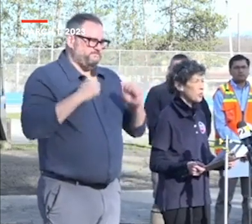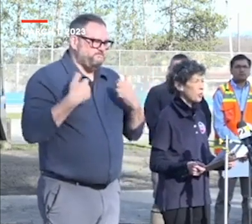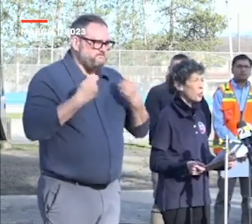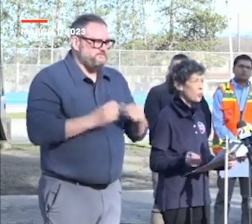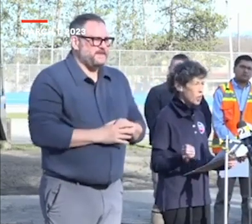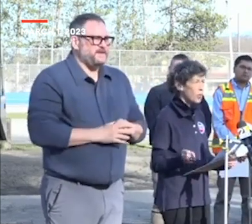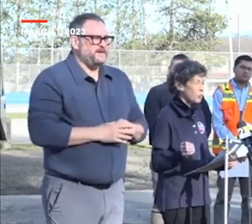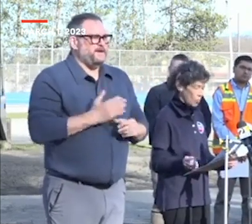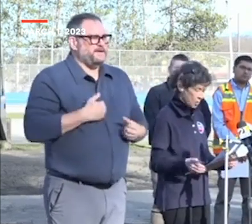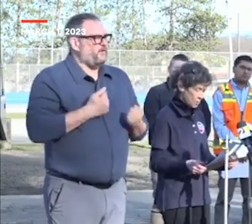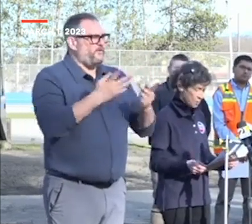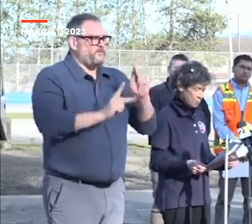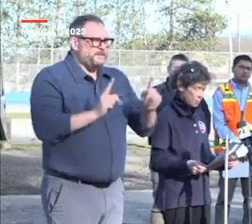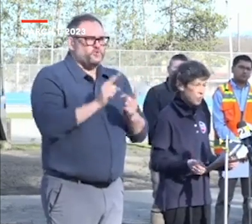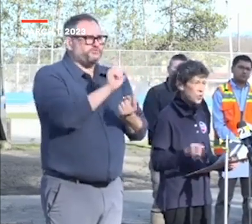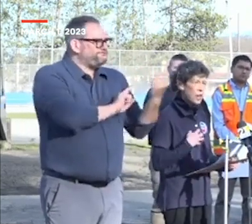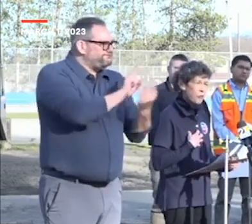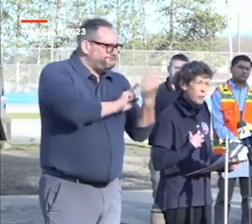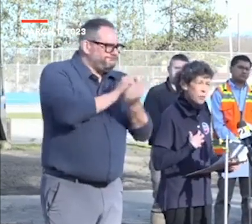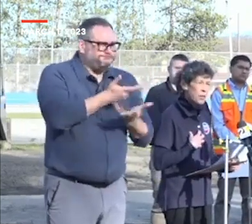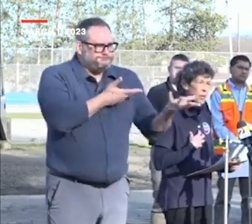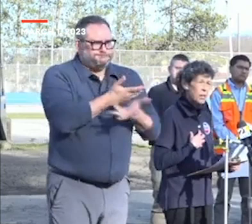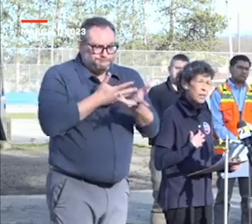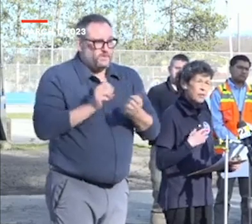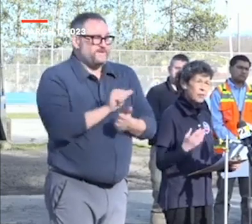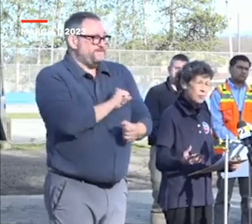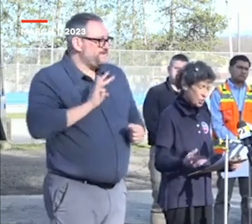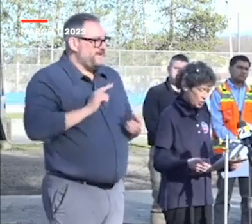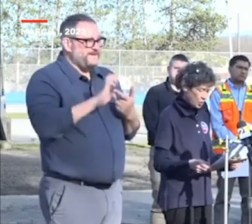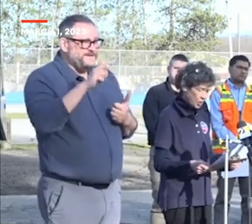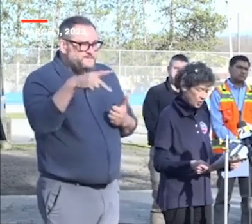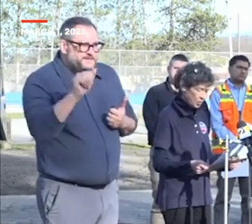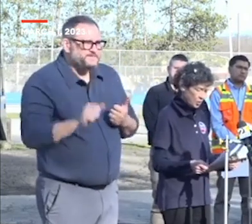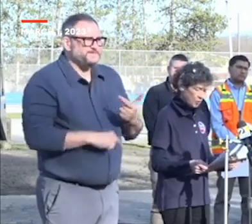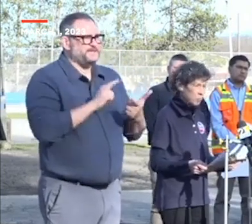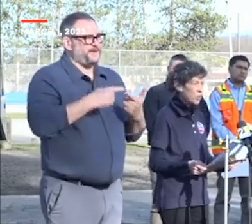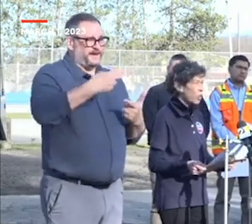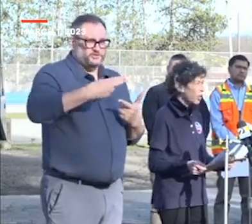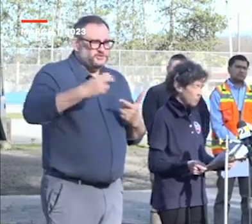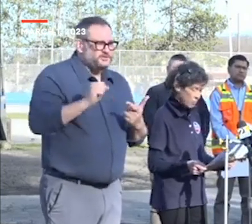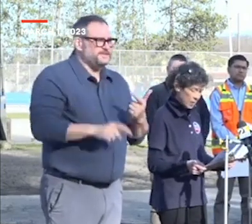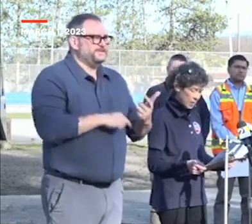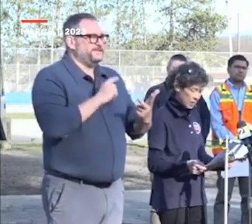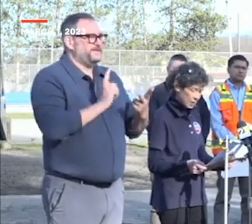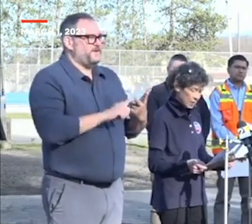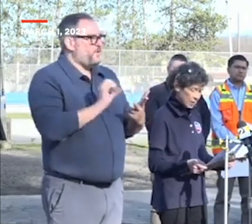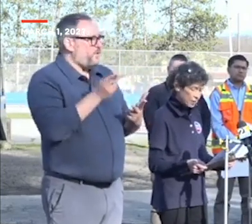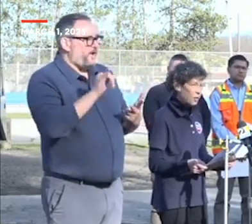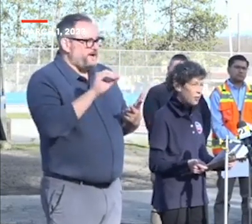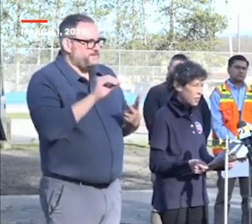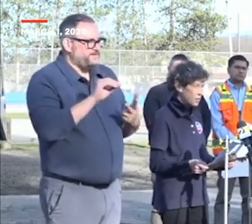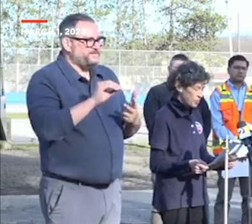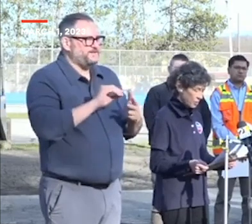chance to talk one-on-one with staff from EPA, from HHS, from the Ohio EPA,